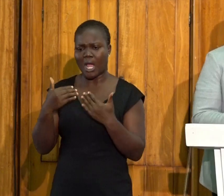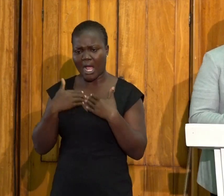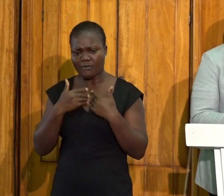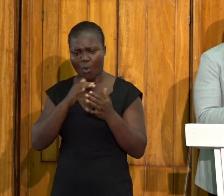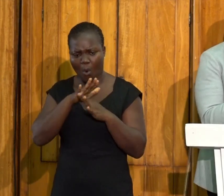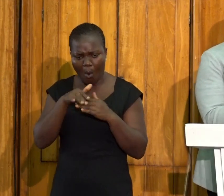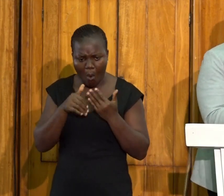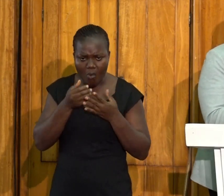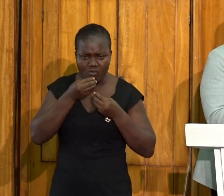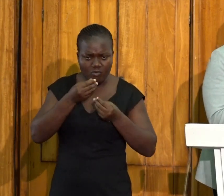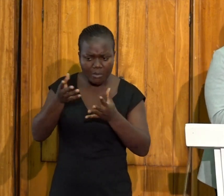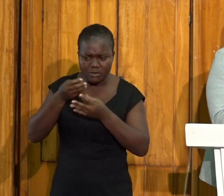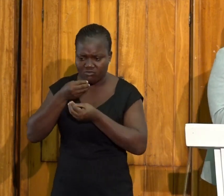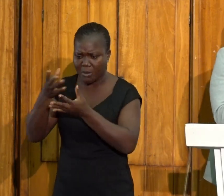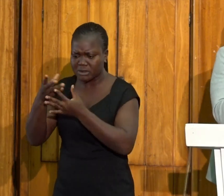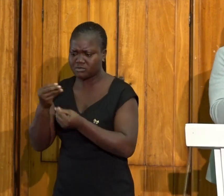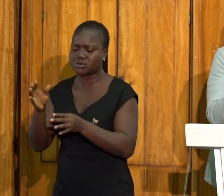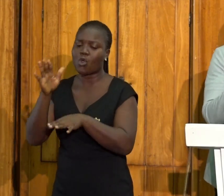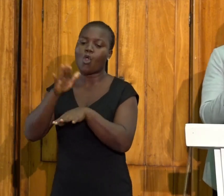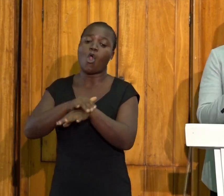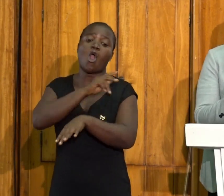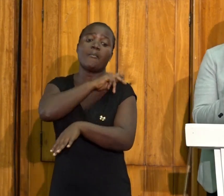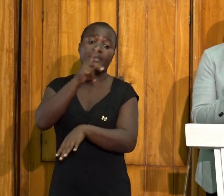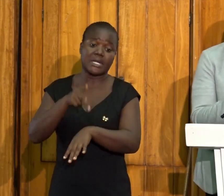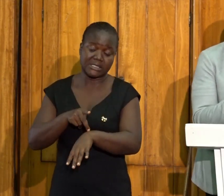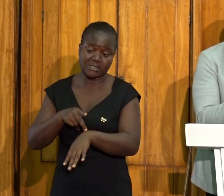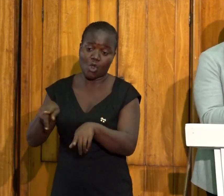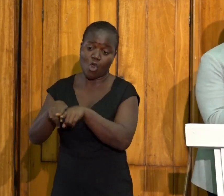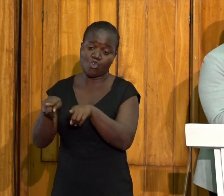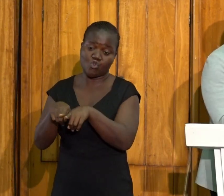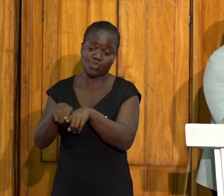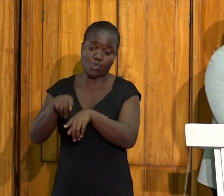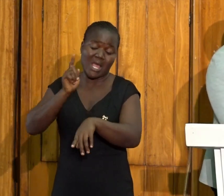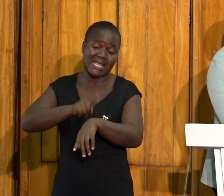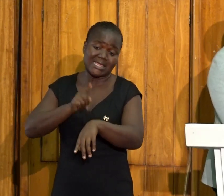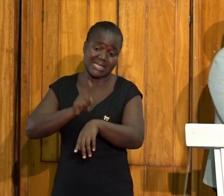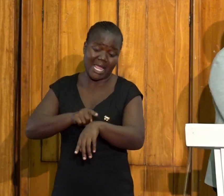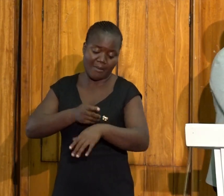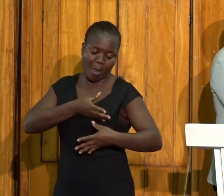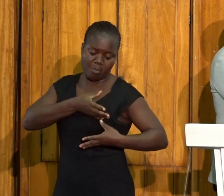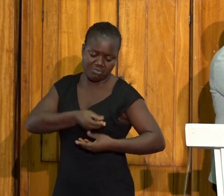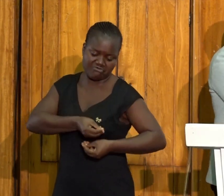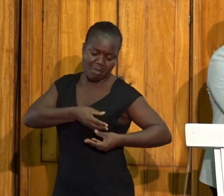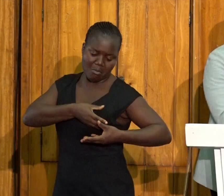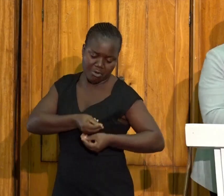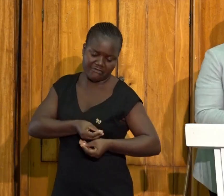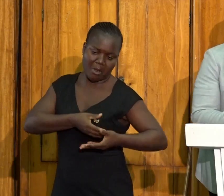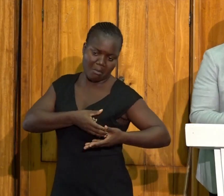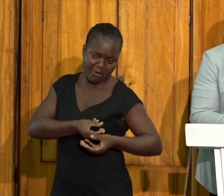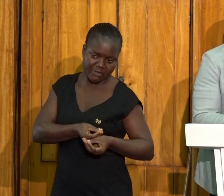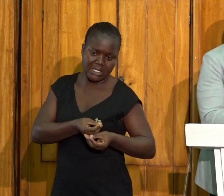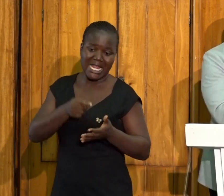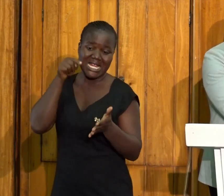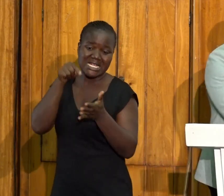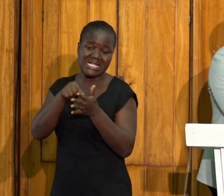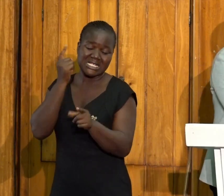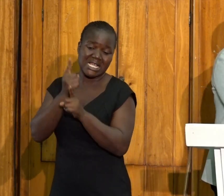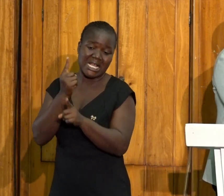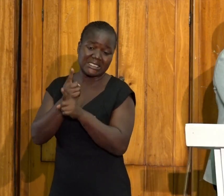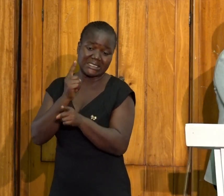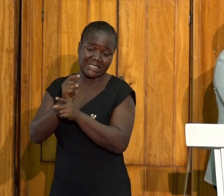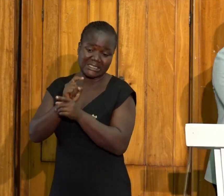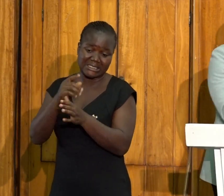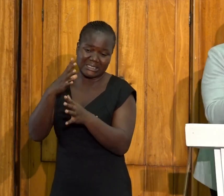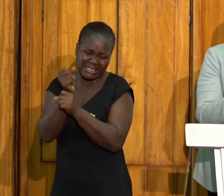PK data during pregnancy and also during the time of breastfeeding. And this is just summarizing the